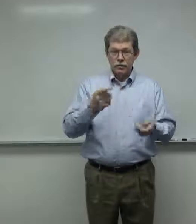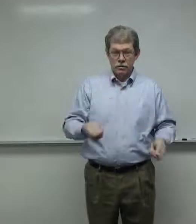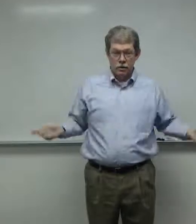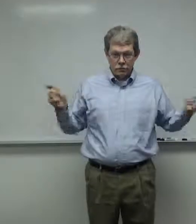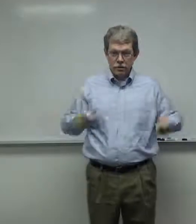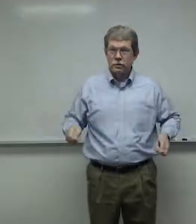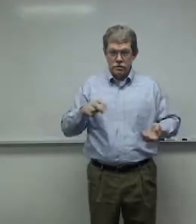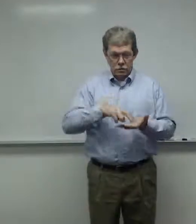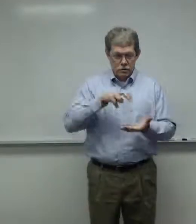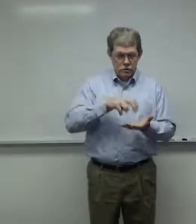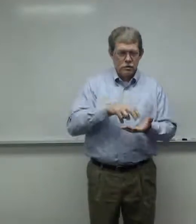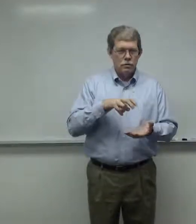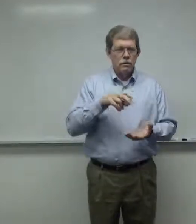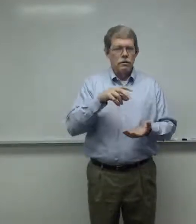well.